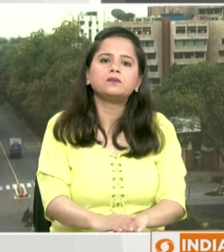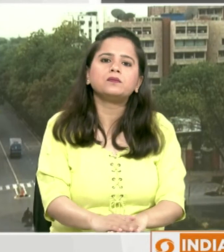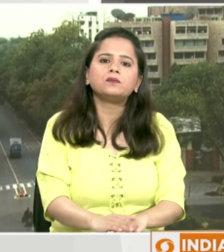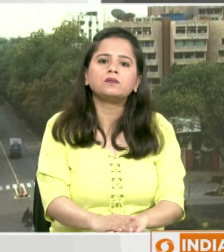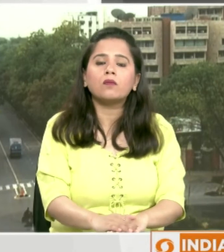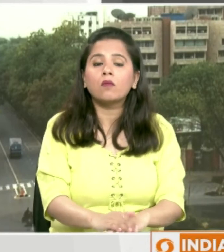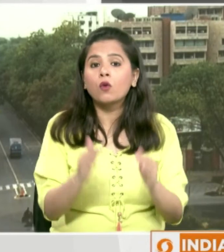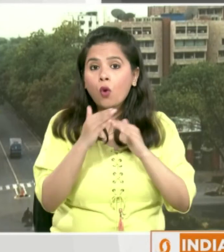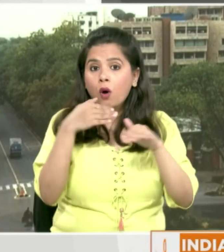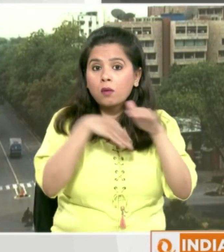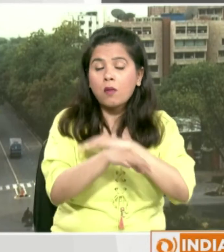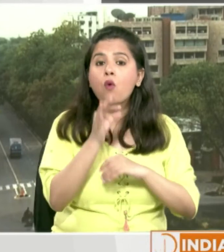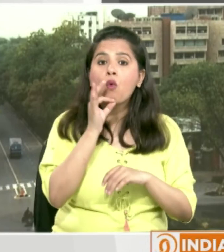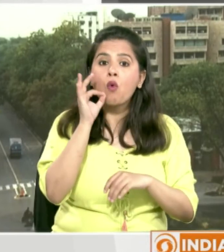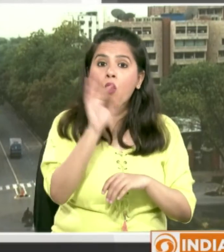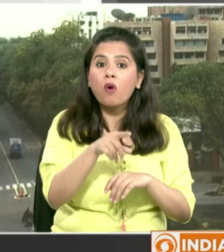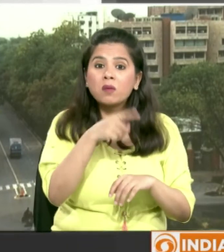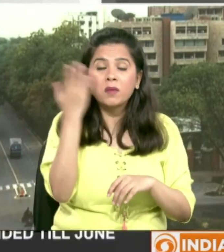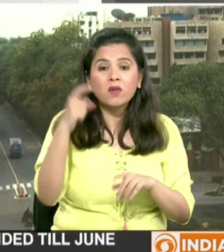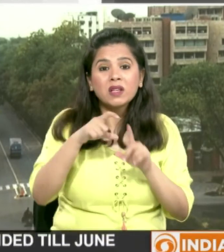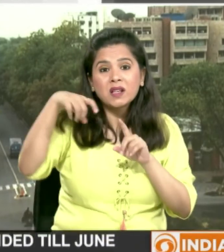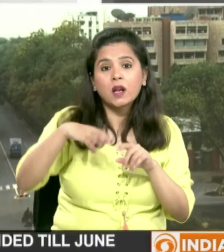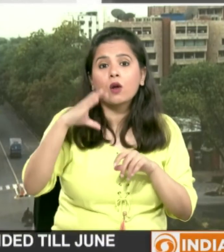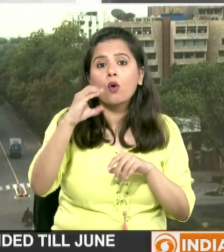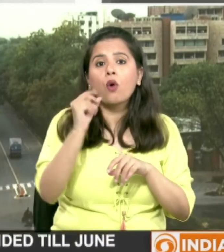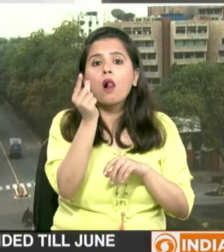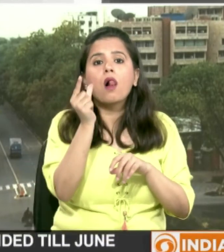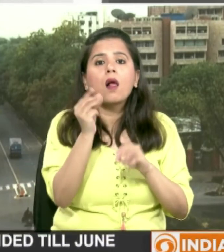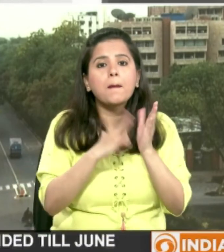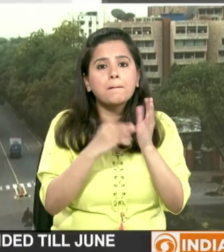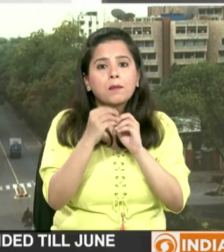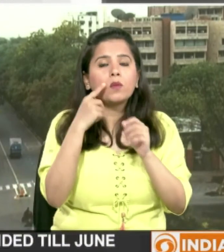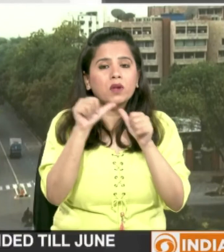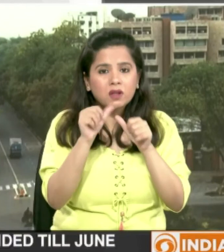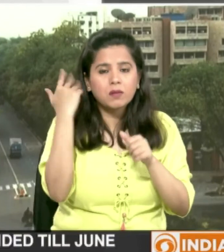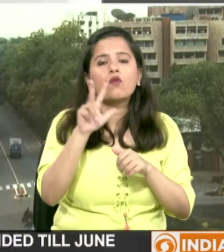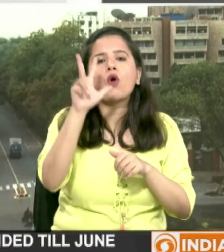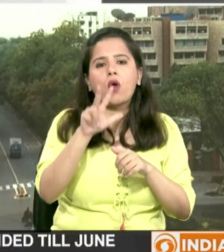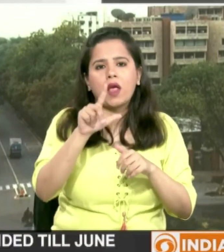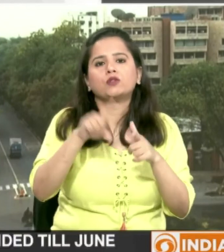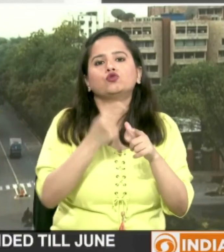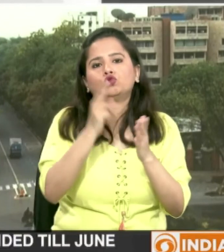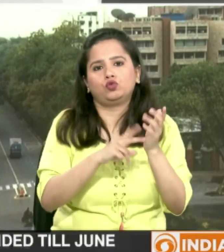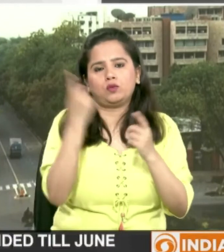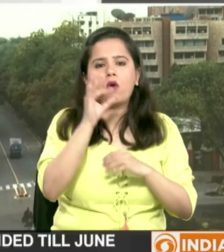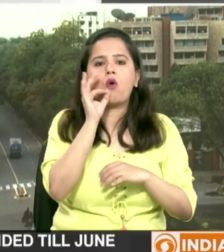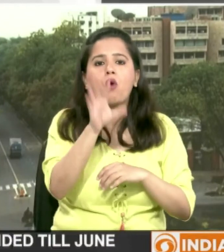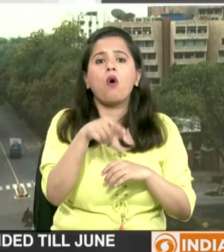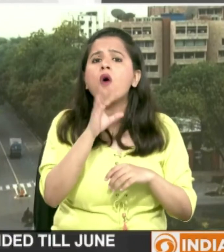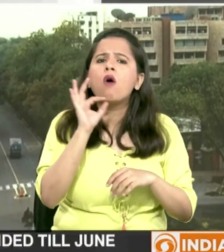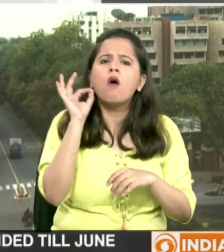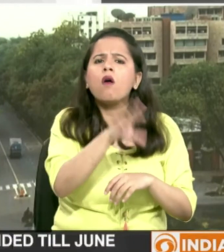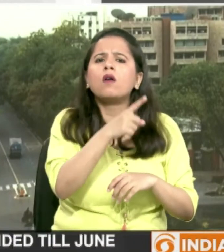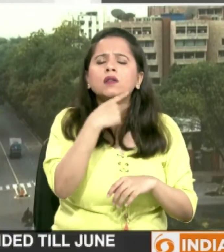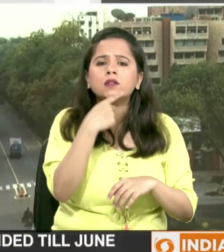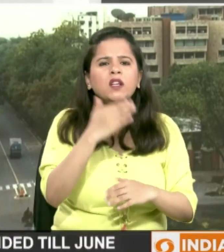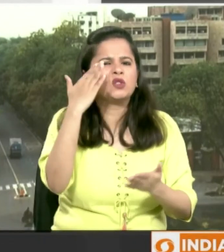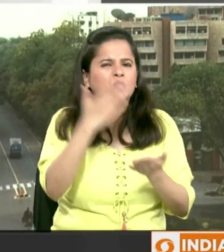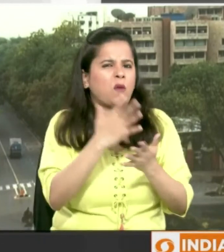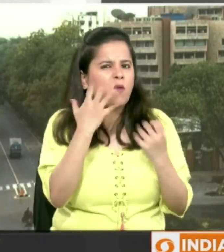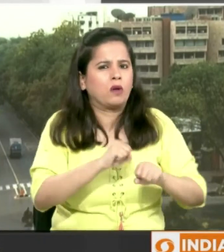The stay-at-home order in the District of Columbia has been extended until the 8th of June. The order intended to stop the spread